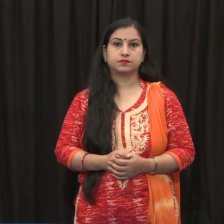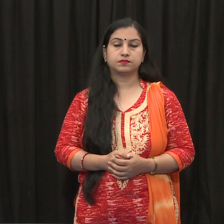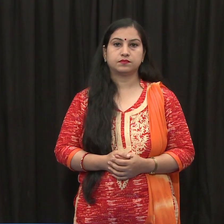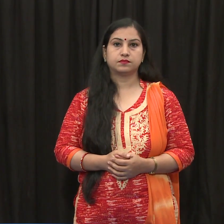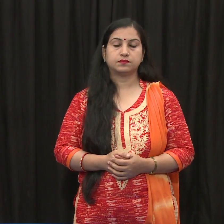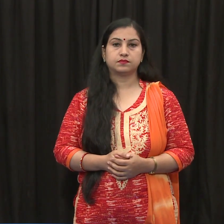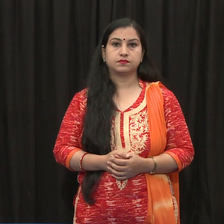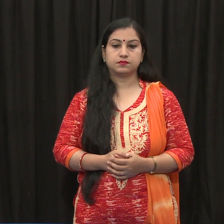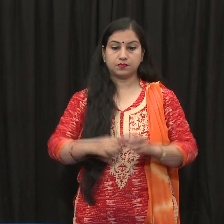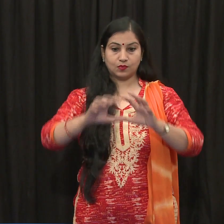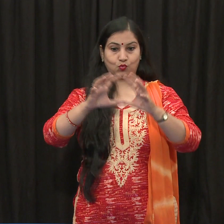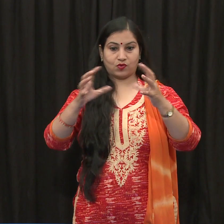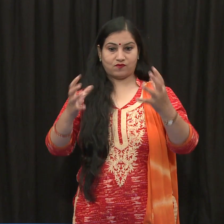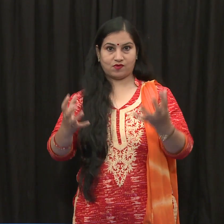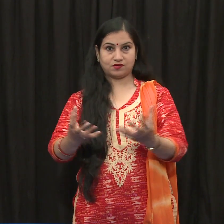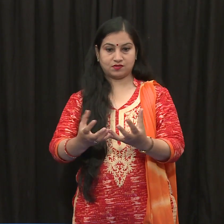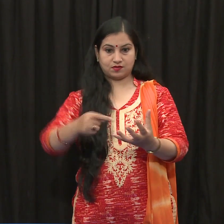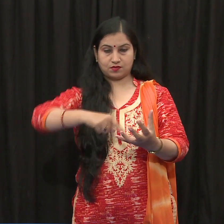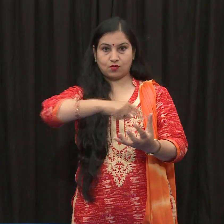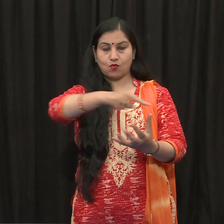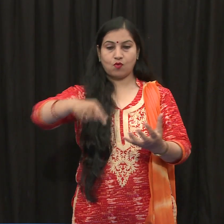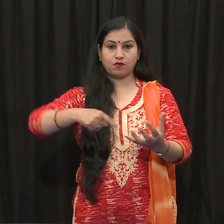Universal Adult Franchisee.